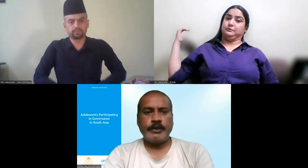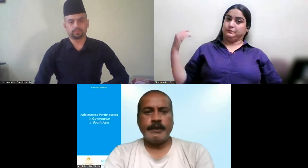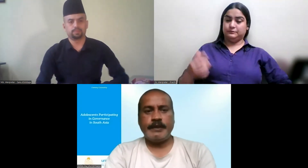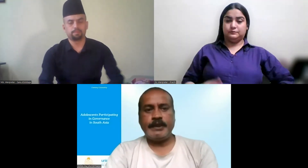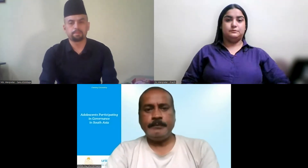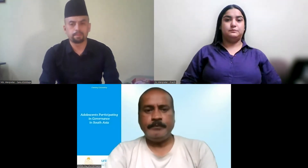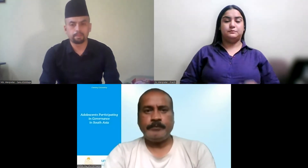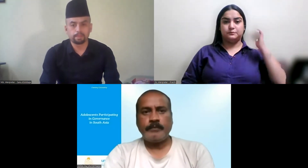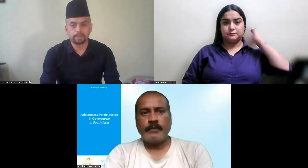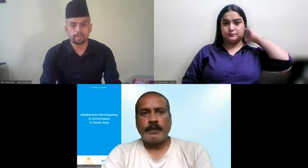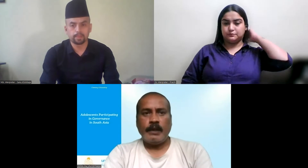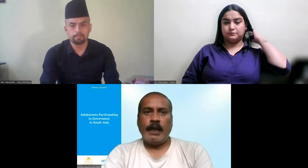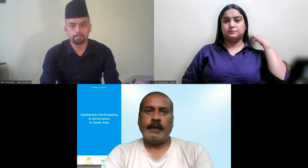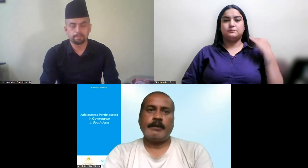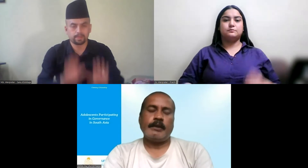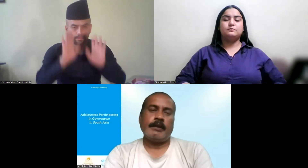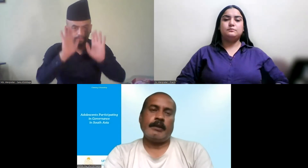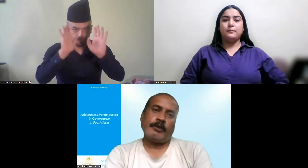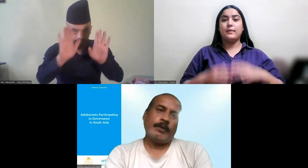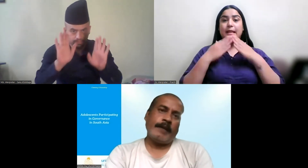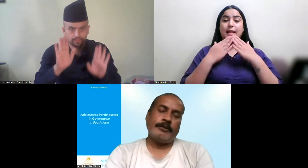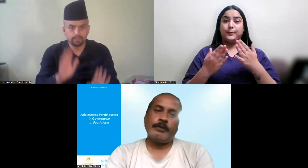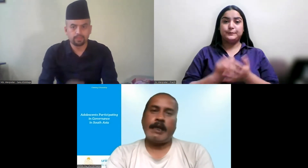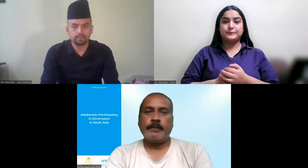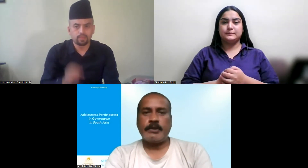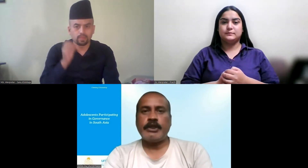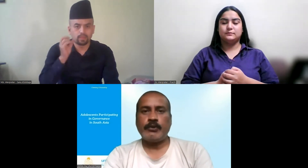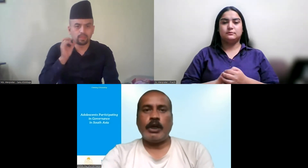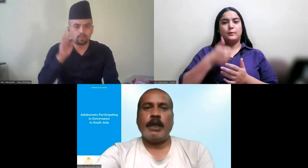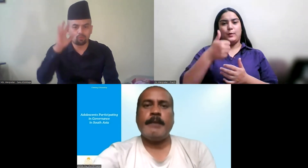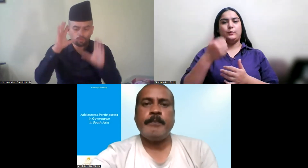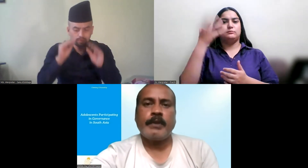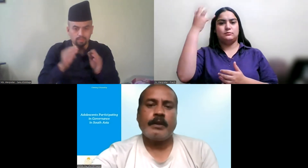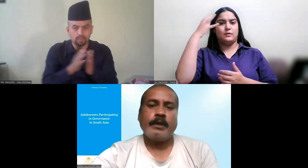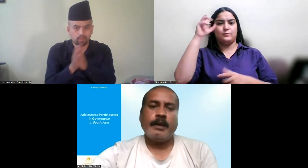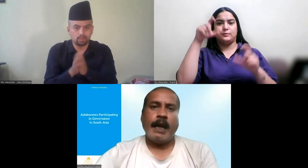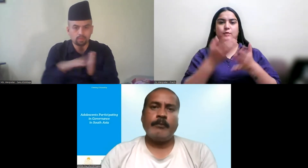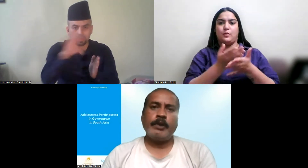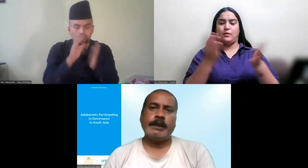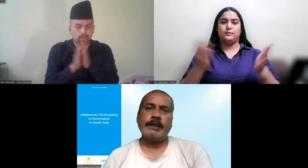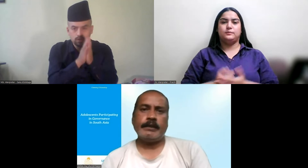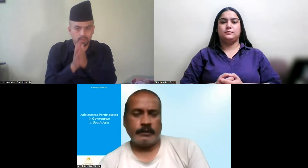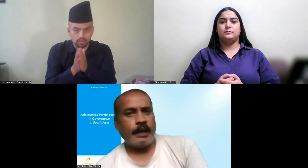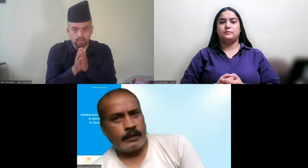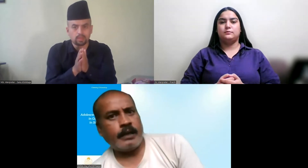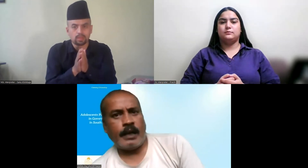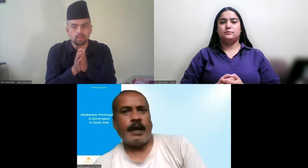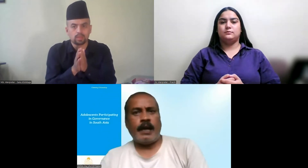Thank you, Srijanji. And good afternoon and namaste to all. I'm working